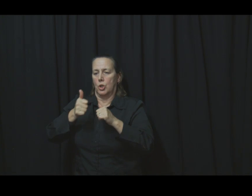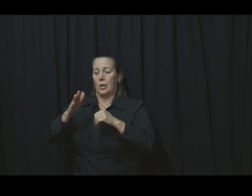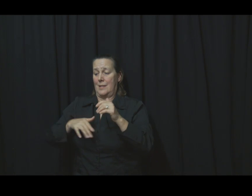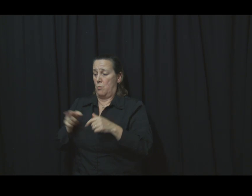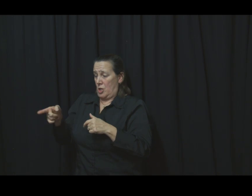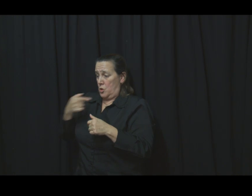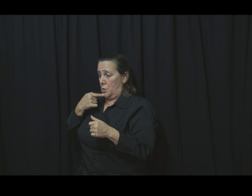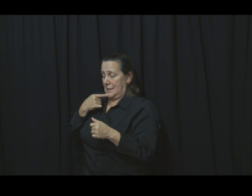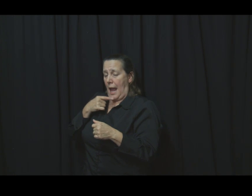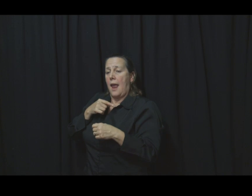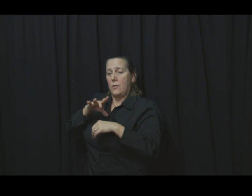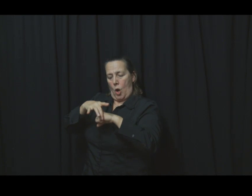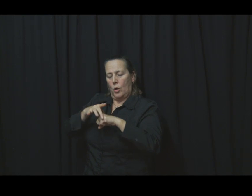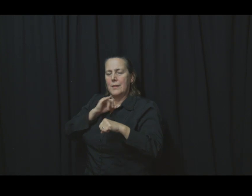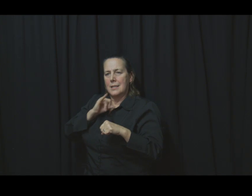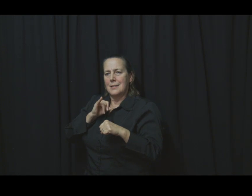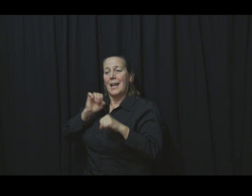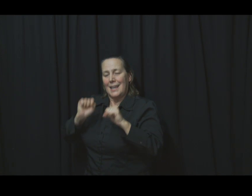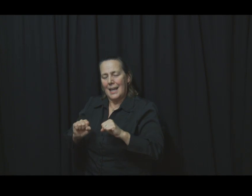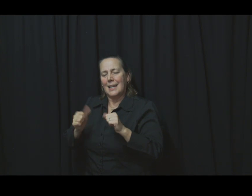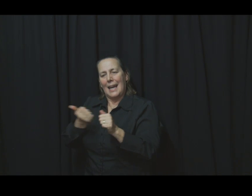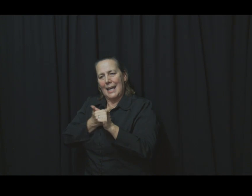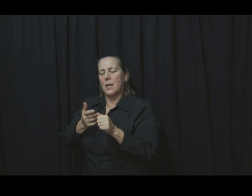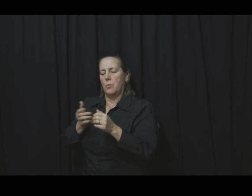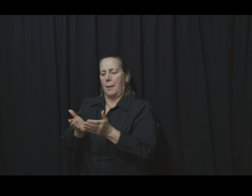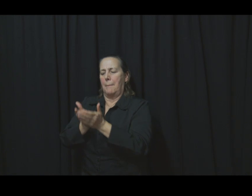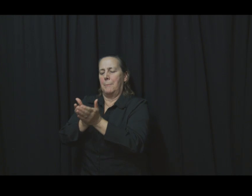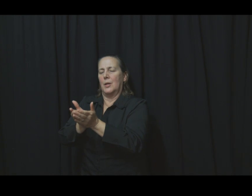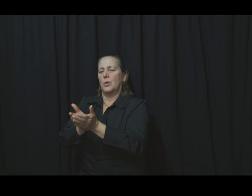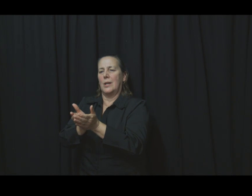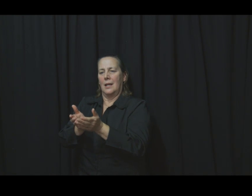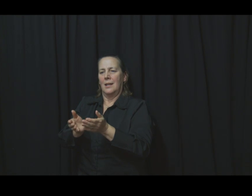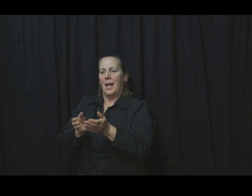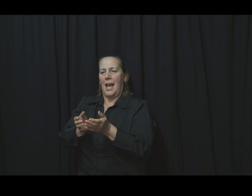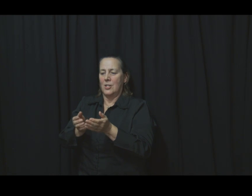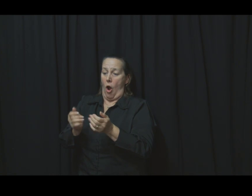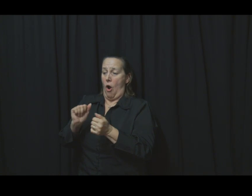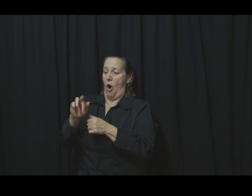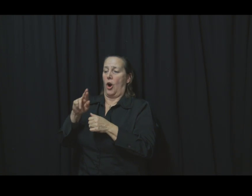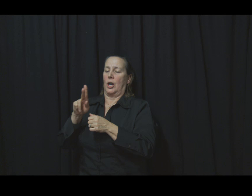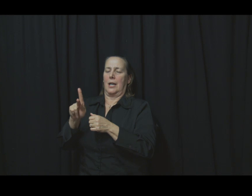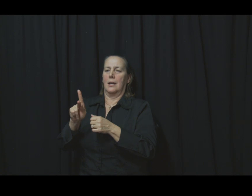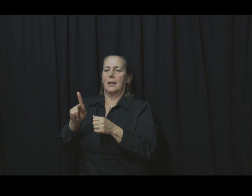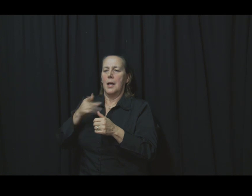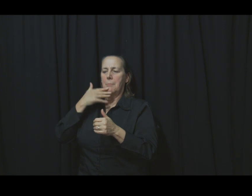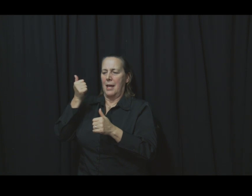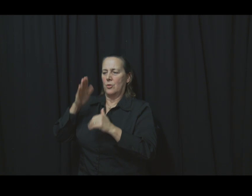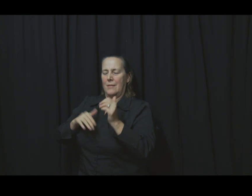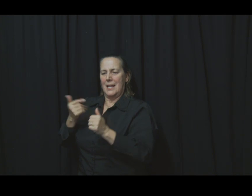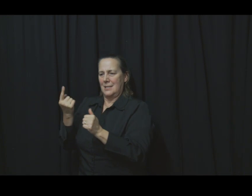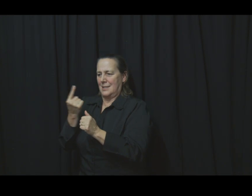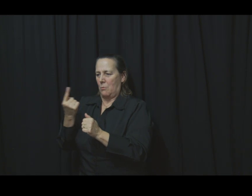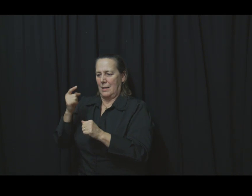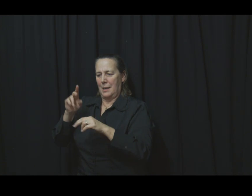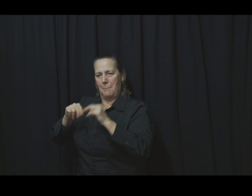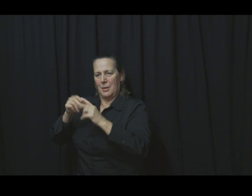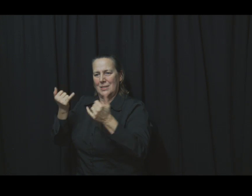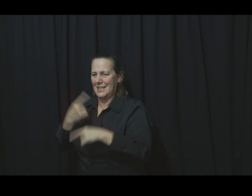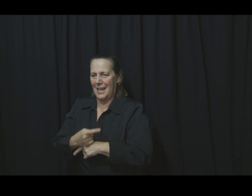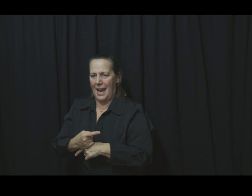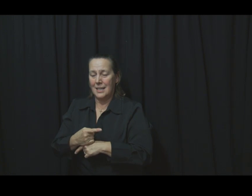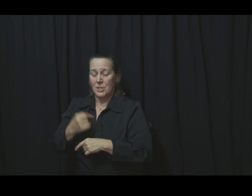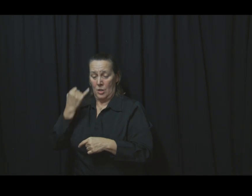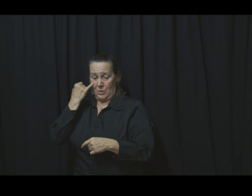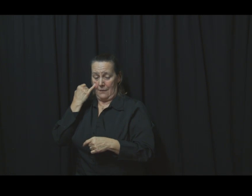Could anybody have built an ark that would sustain better than any ark anybody was able to build on the Earth? So if you're